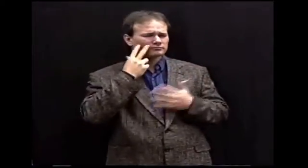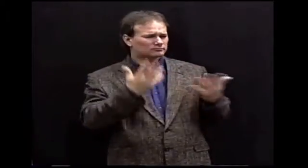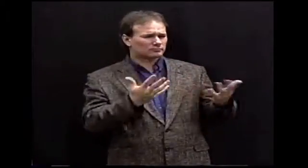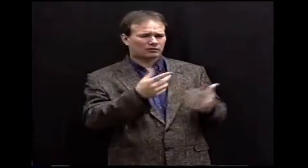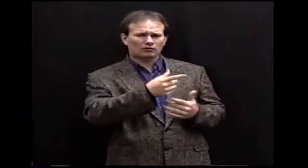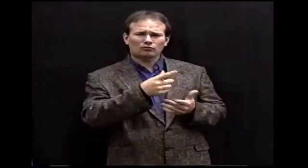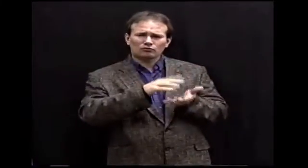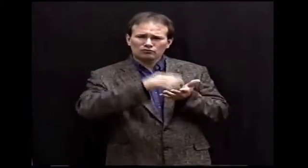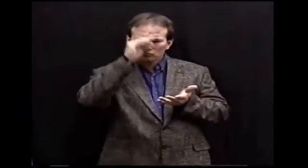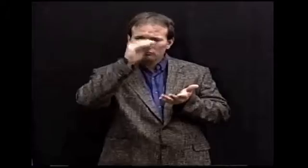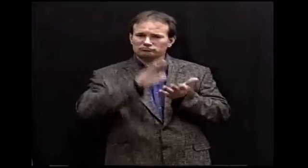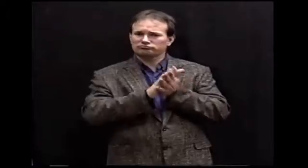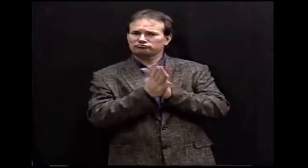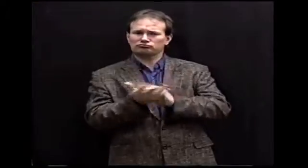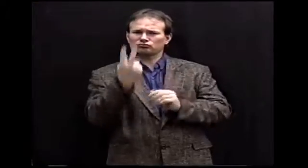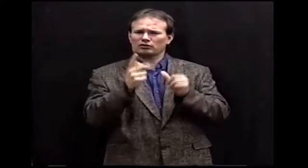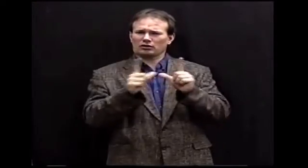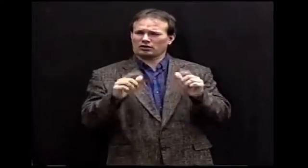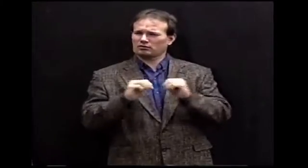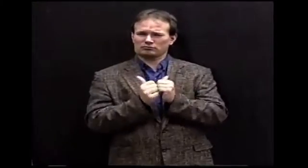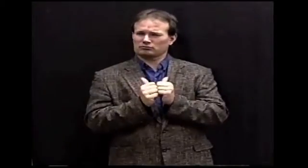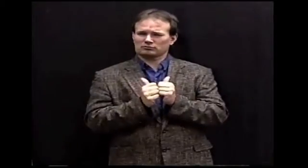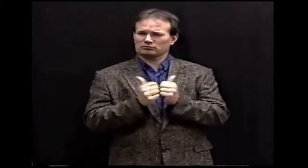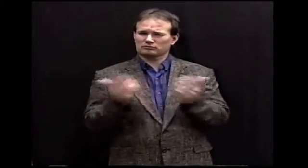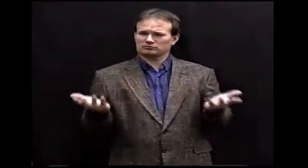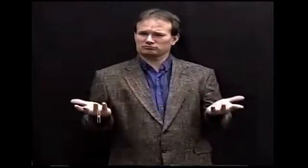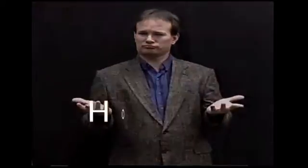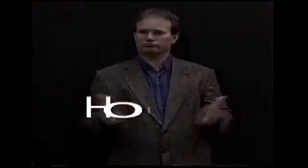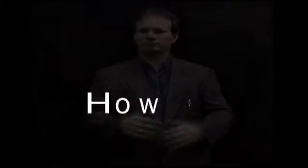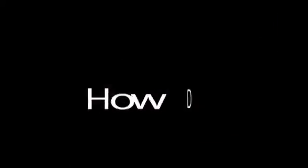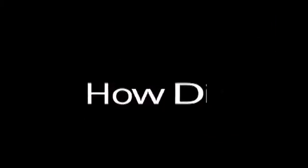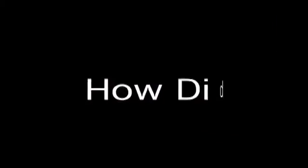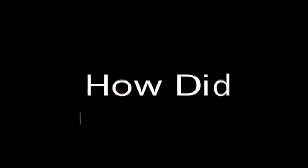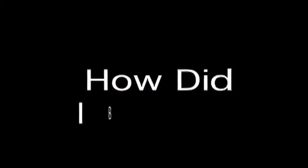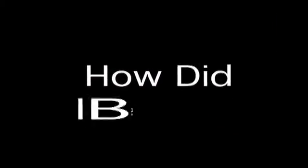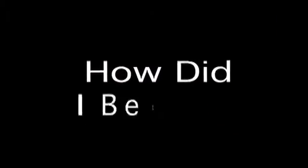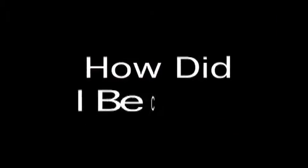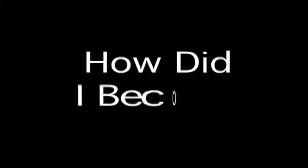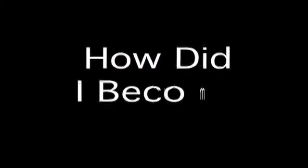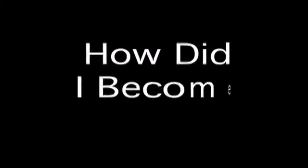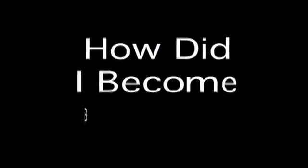perspectives. Now we'll see how these groups of people became bilingual.